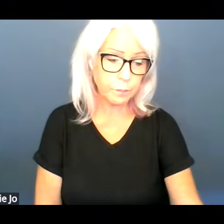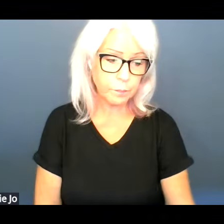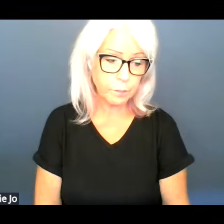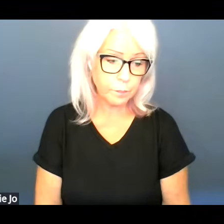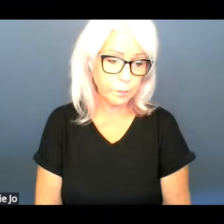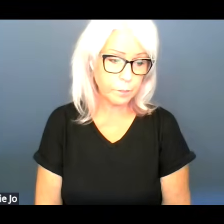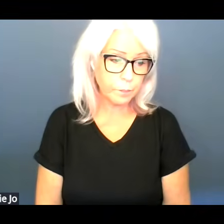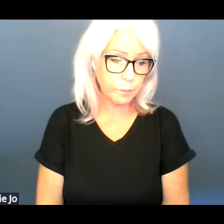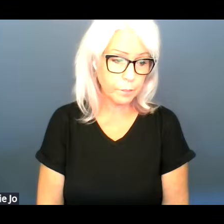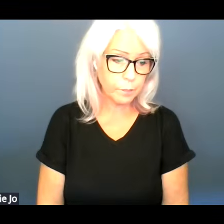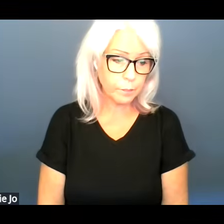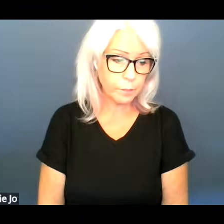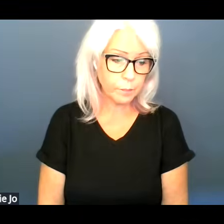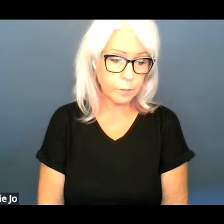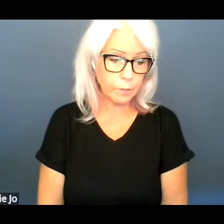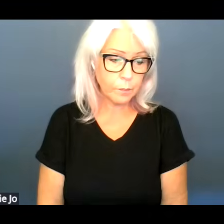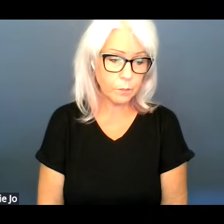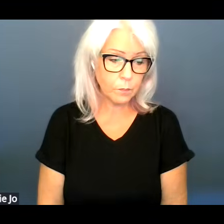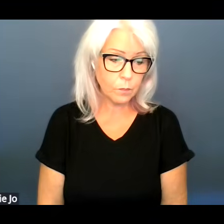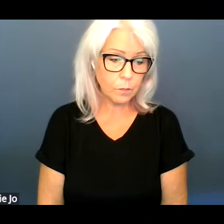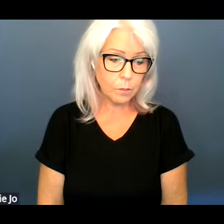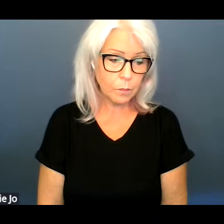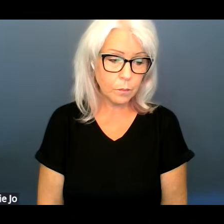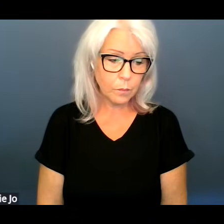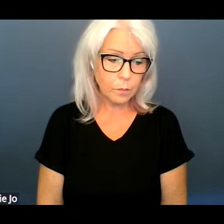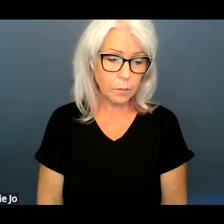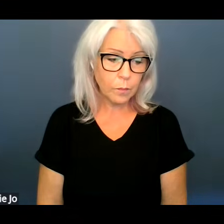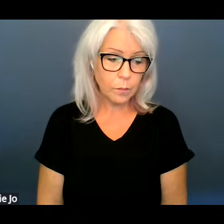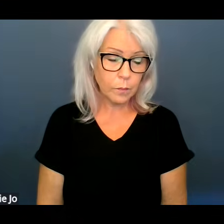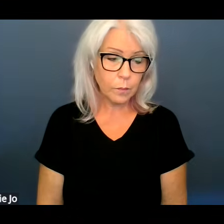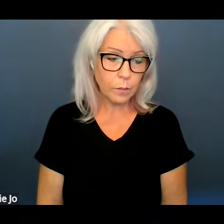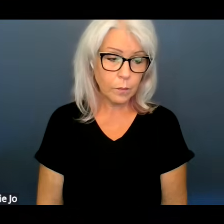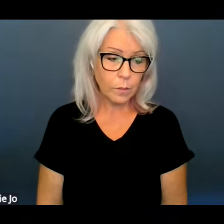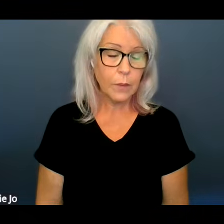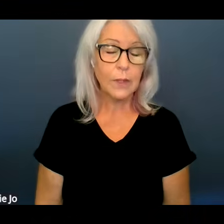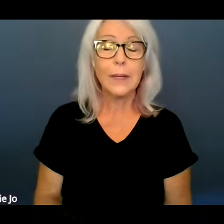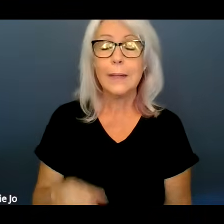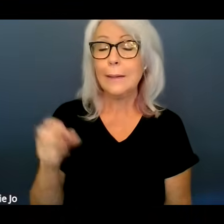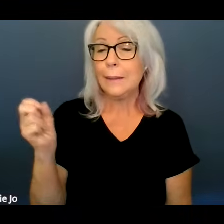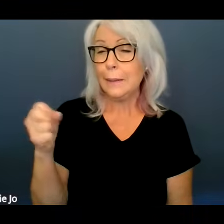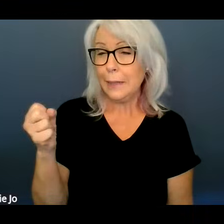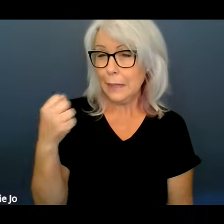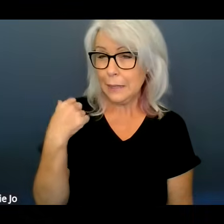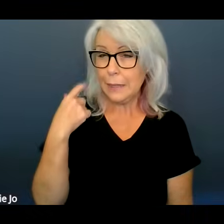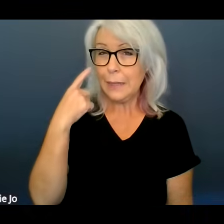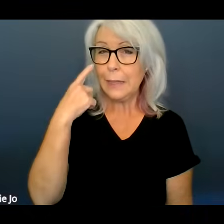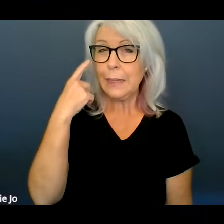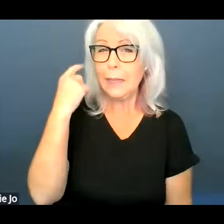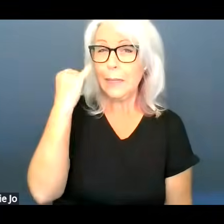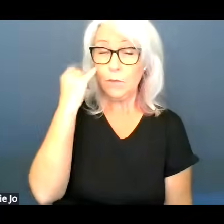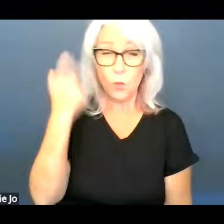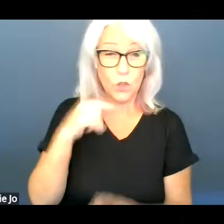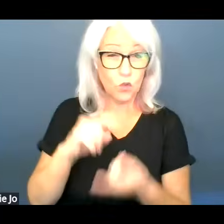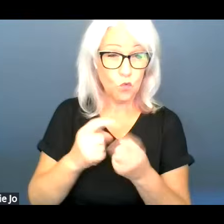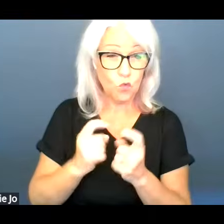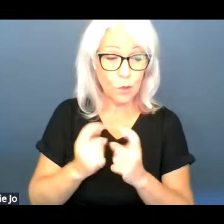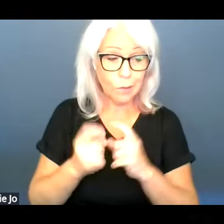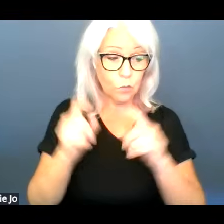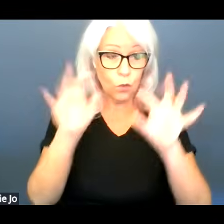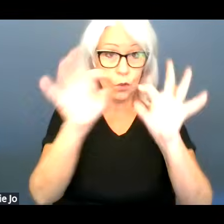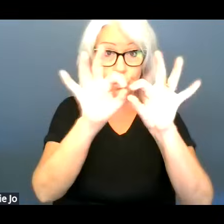it's gonna be 6 of one, half of the other. I like the fact that we've changed the caption. I think the Yes. caption would be I agree. a better way to go.